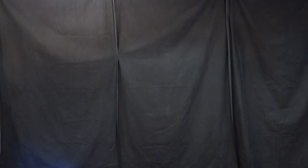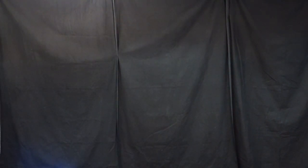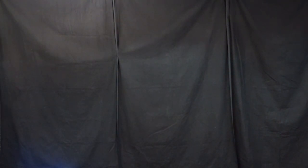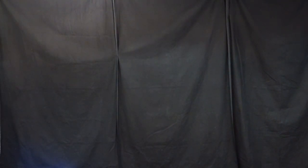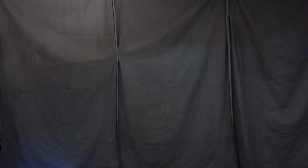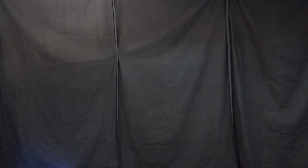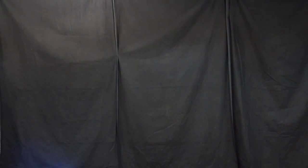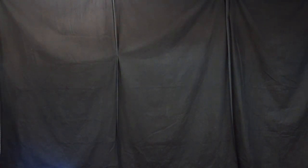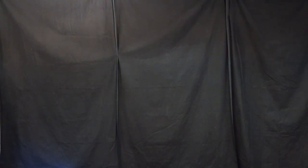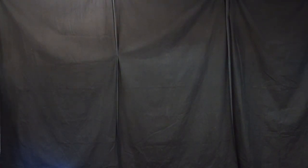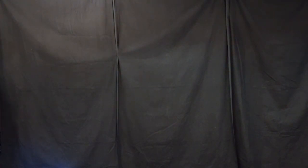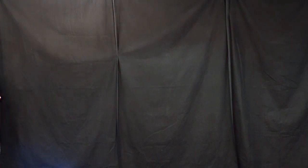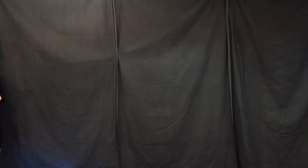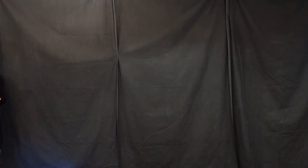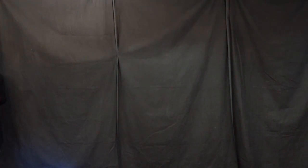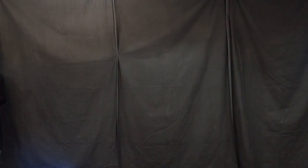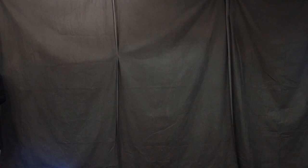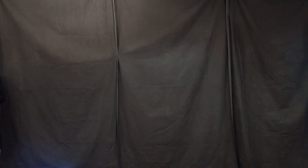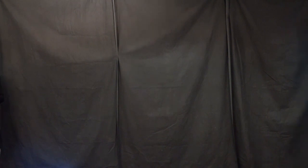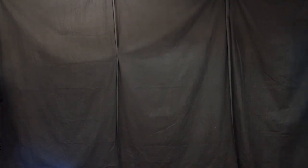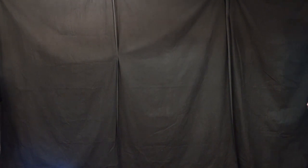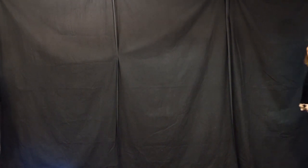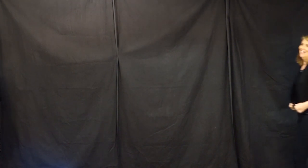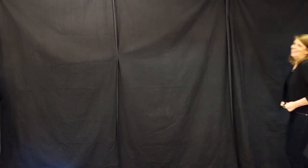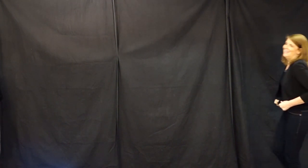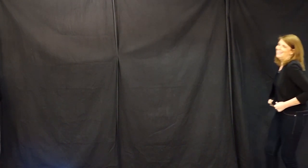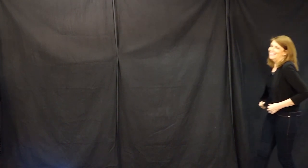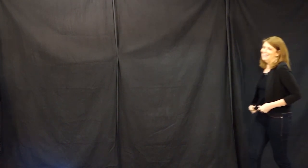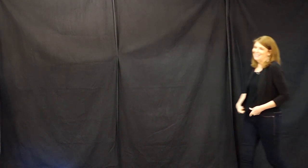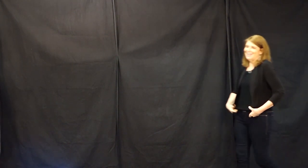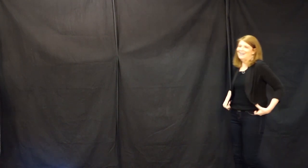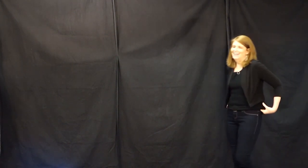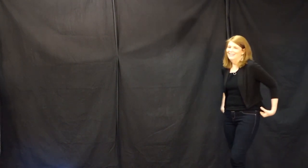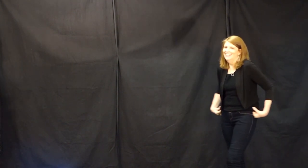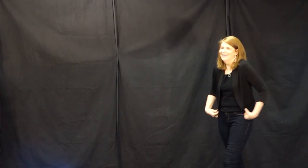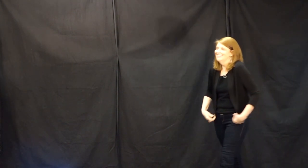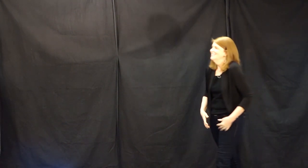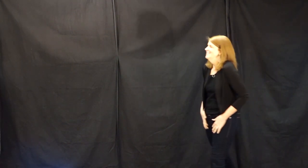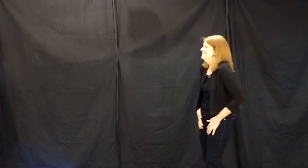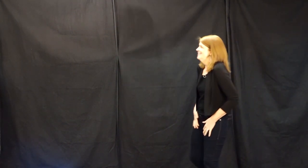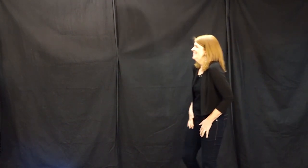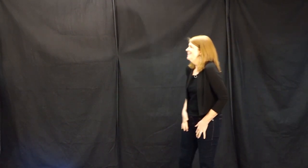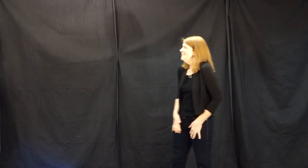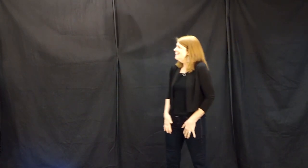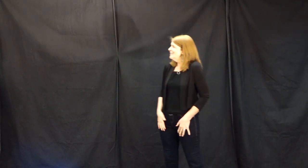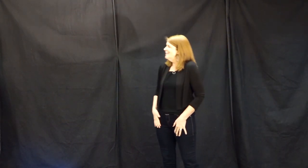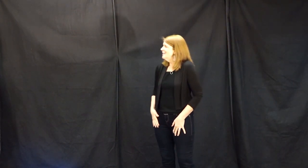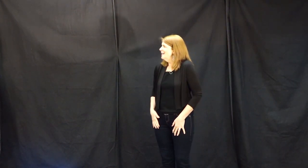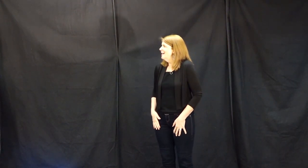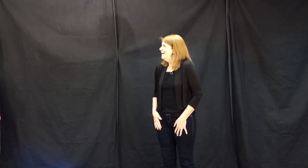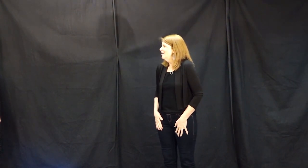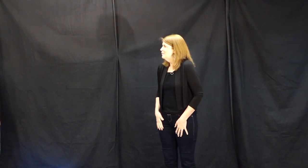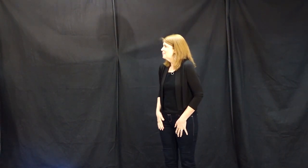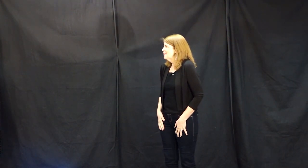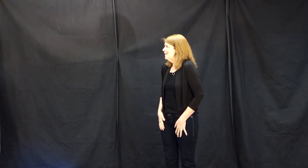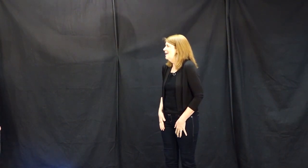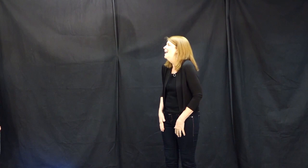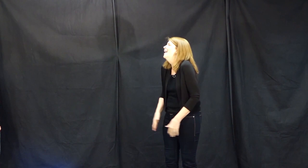okay. It's so cheap, it might rip. Be careful. Yeah. Okay. I might cry over that last song. I know,